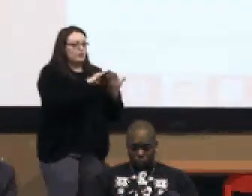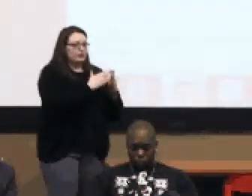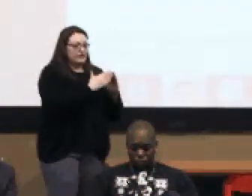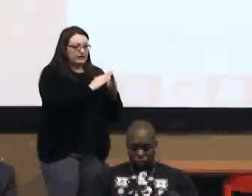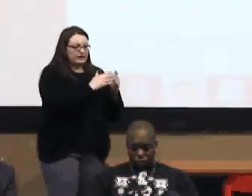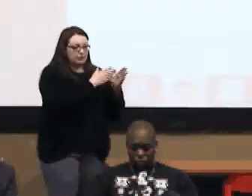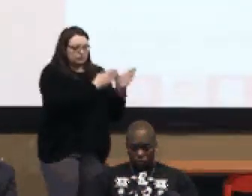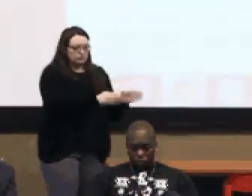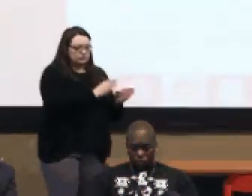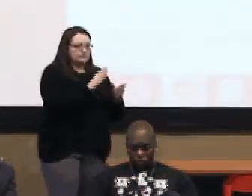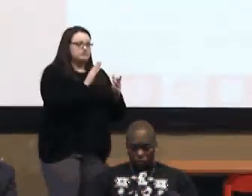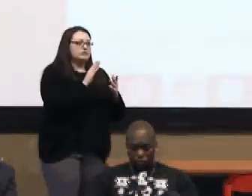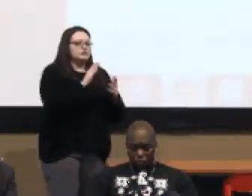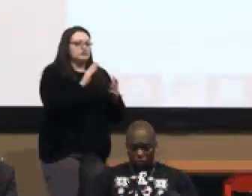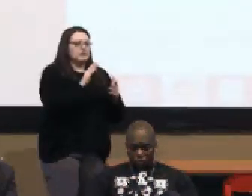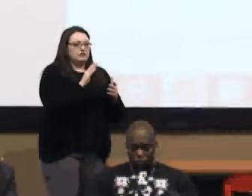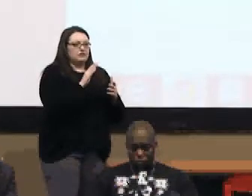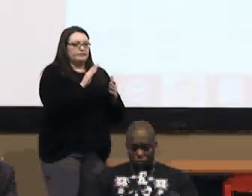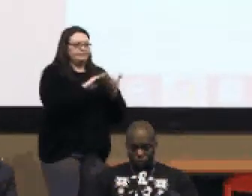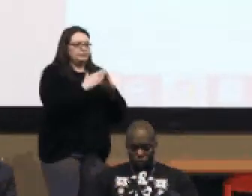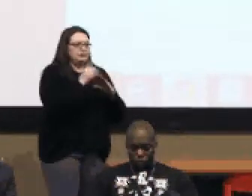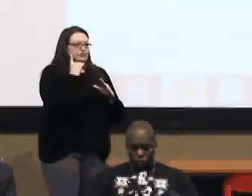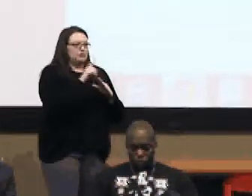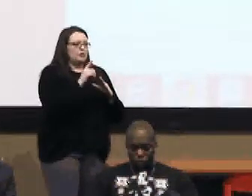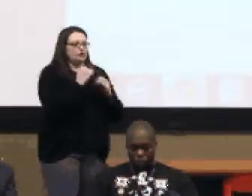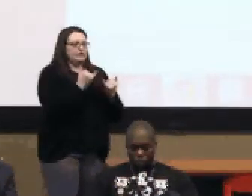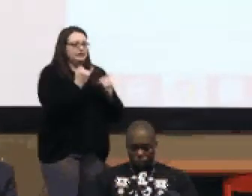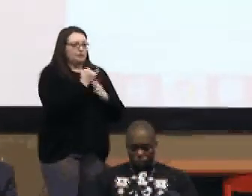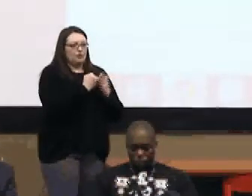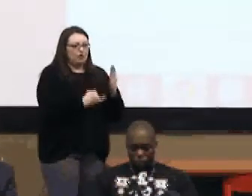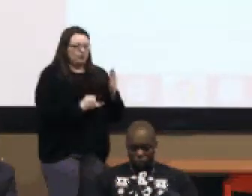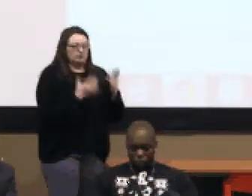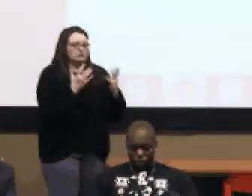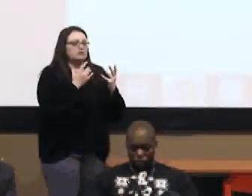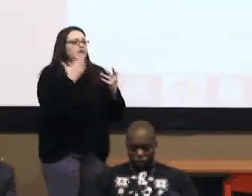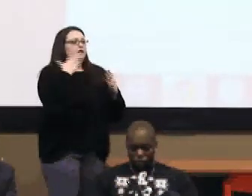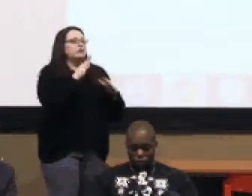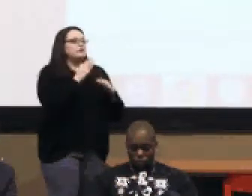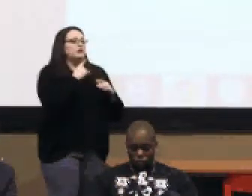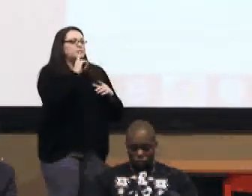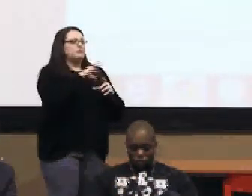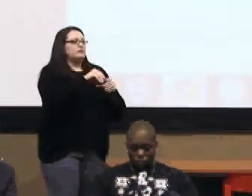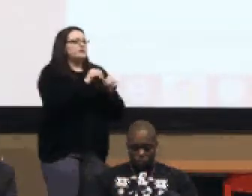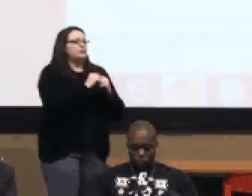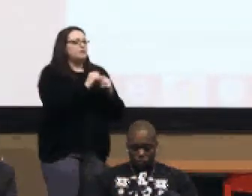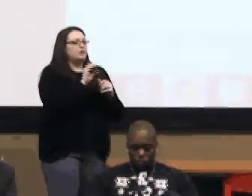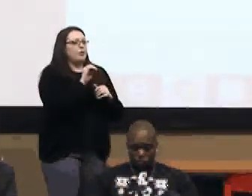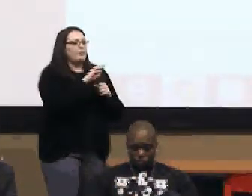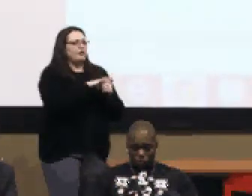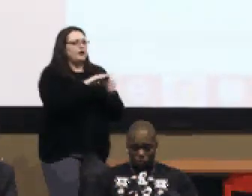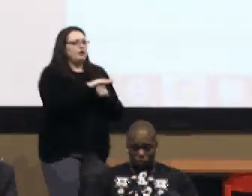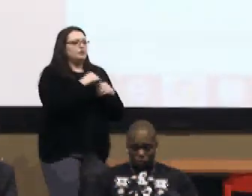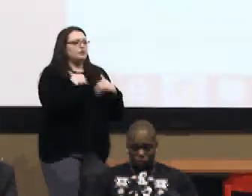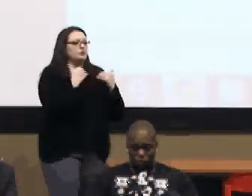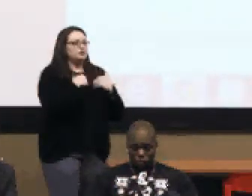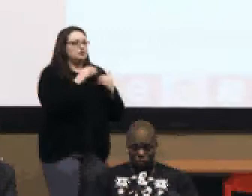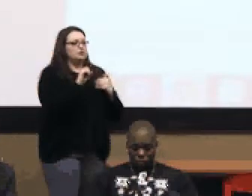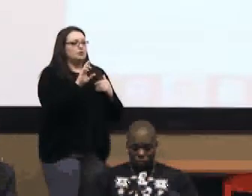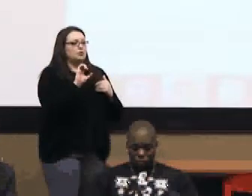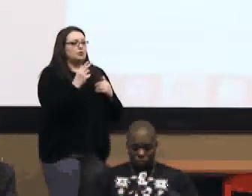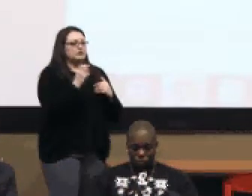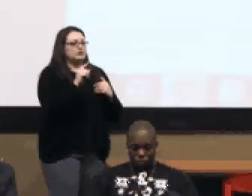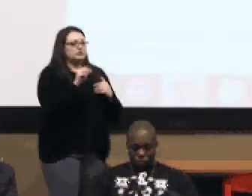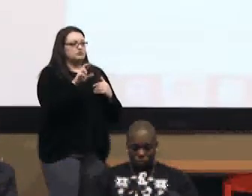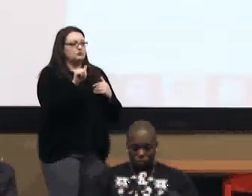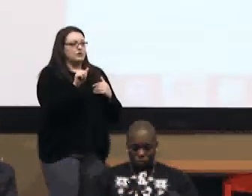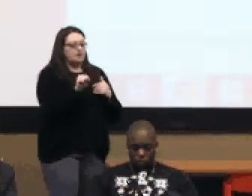Contemporary Art. There's just like a couple I can think of off the top of my head. I'm really involved in Omaha area youth orchestras, and every couple of weeks we have